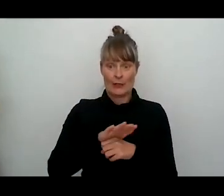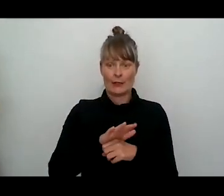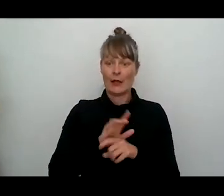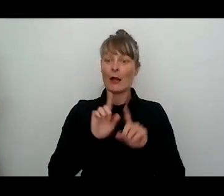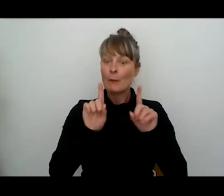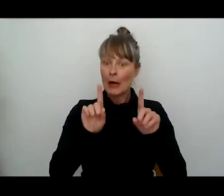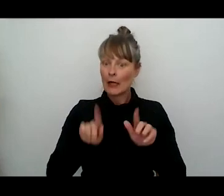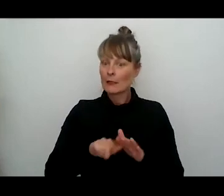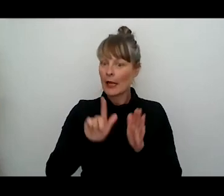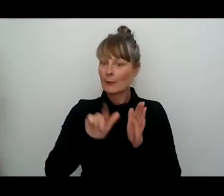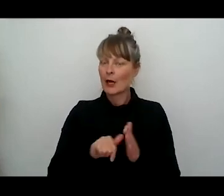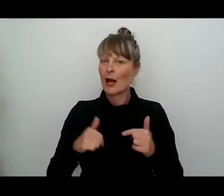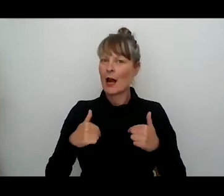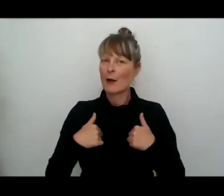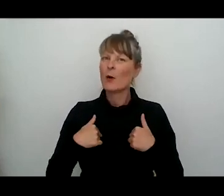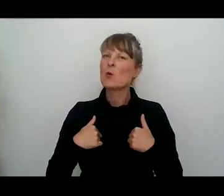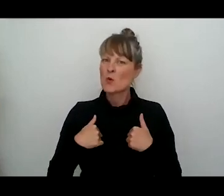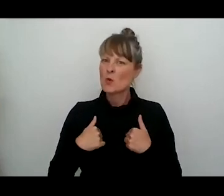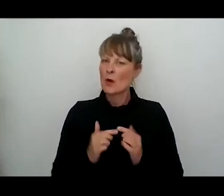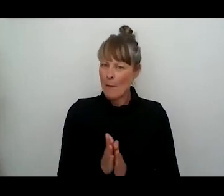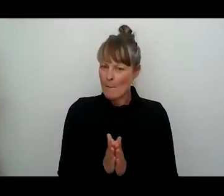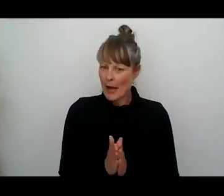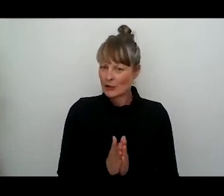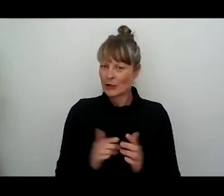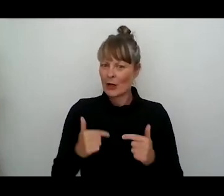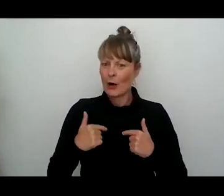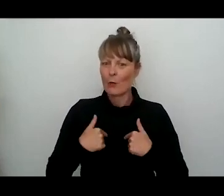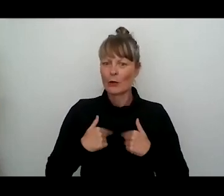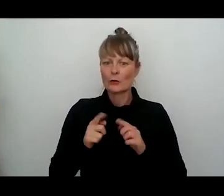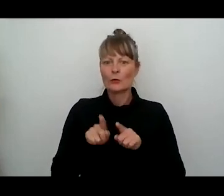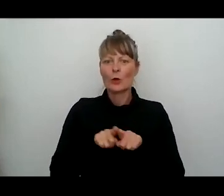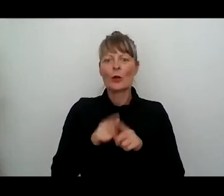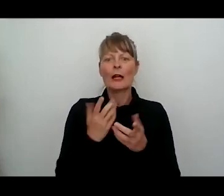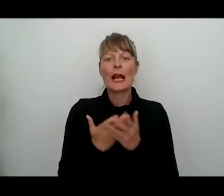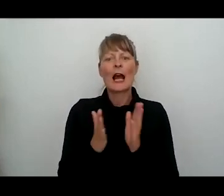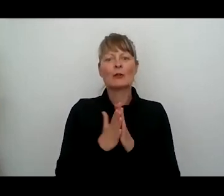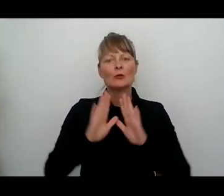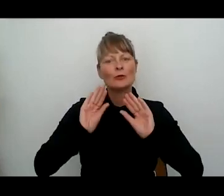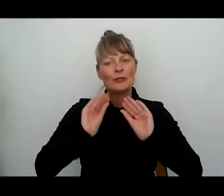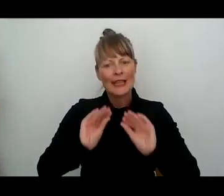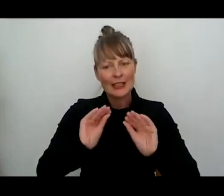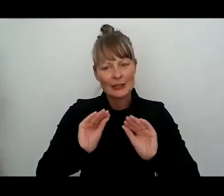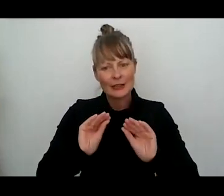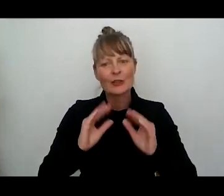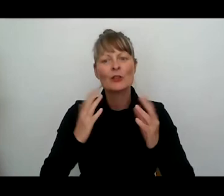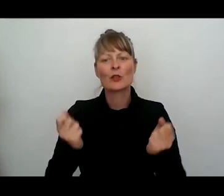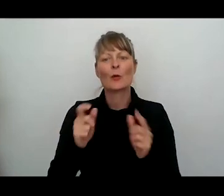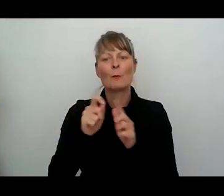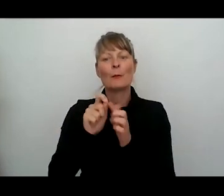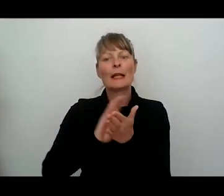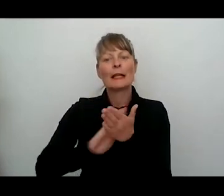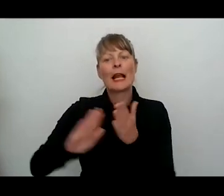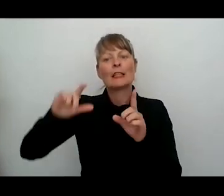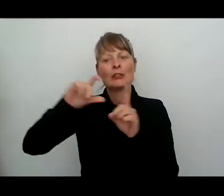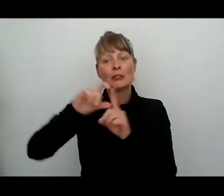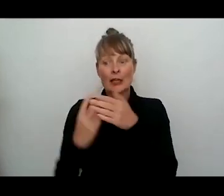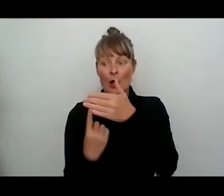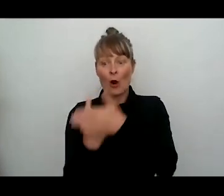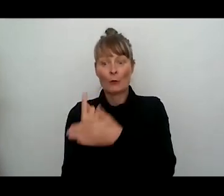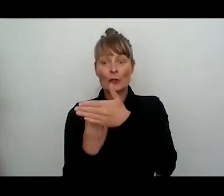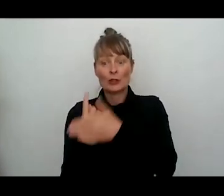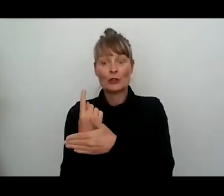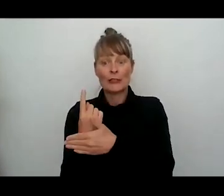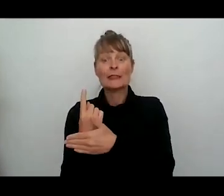also learn how to teach. So a research opportunity came along to do a PhD under scholarship at the Hearing